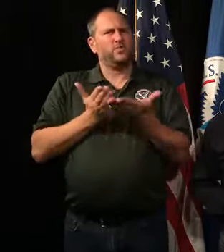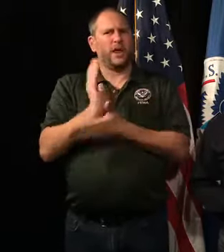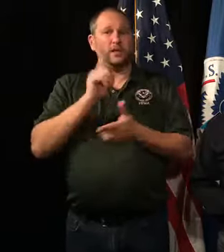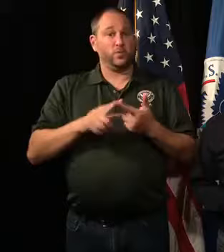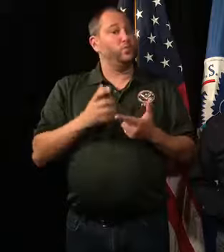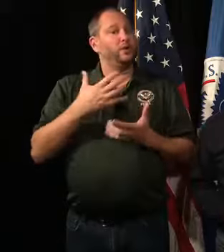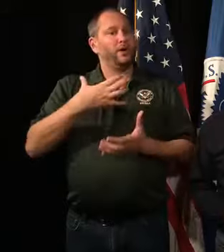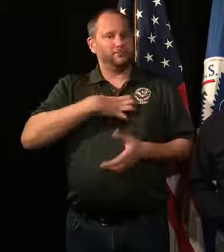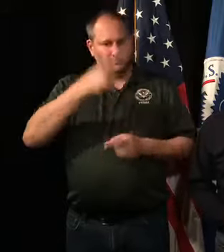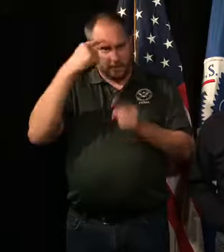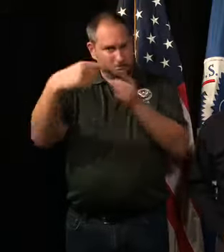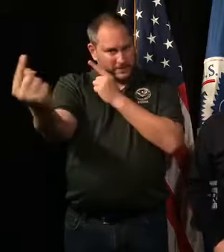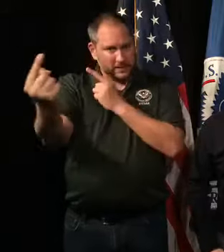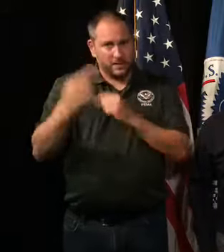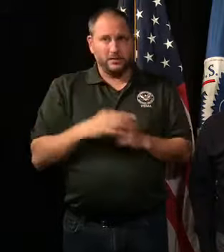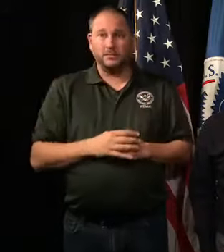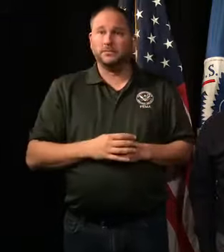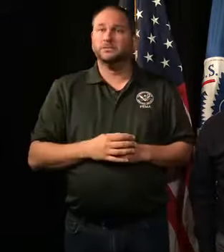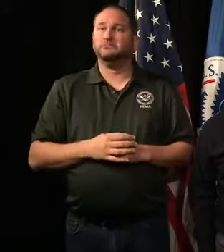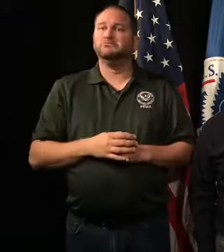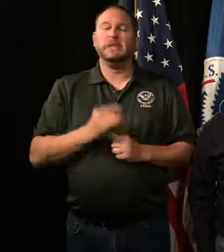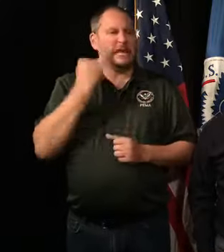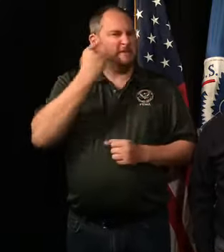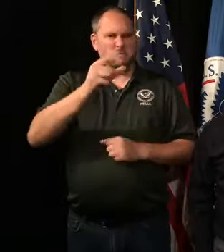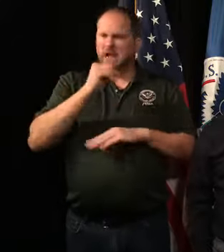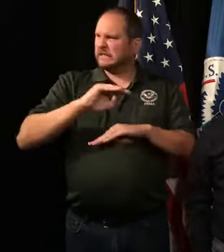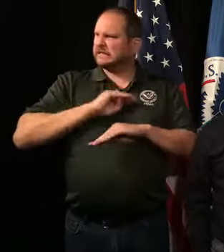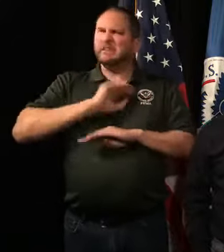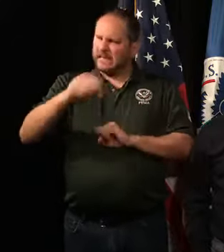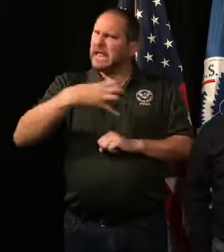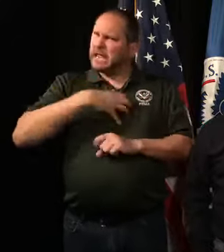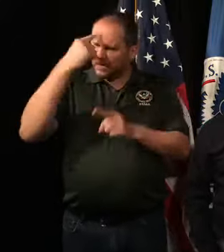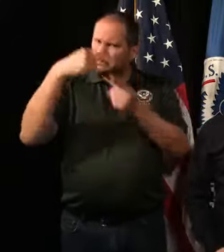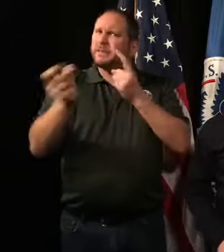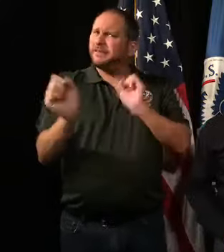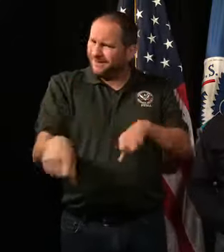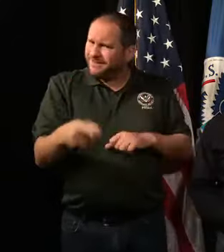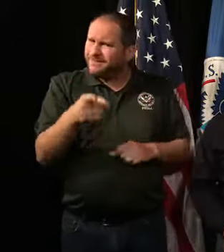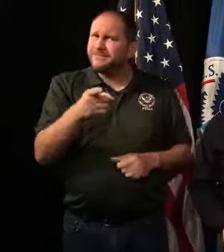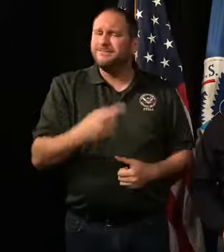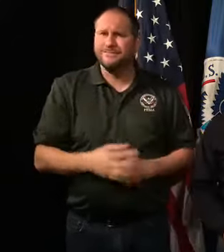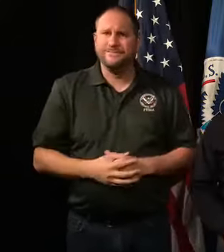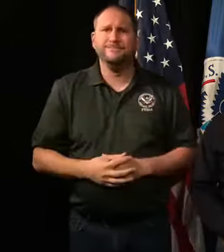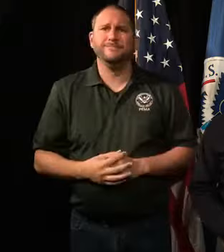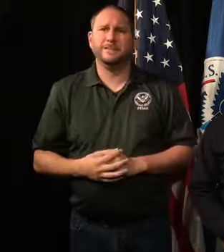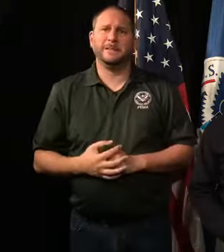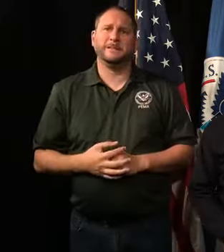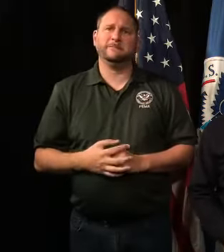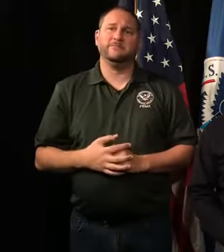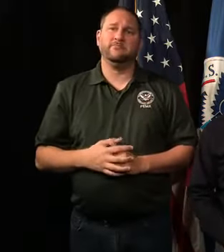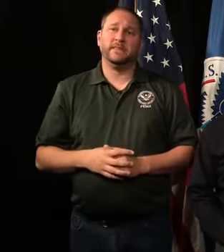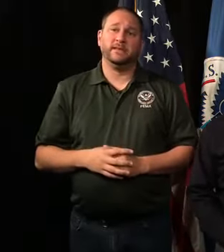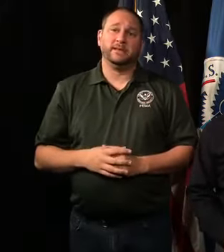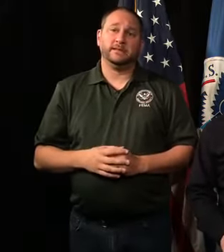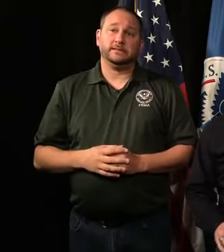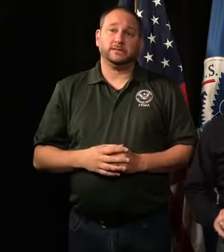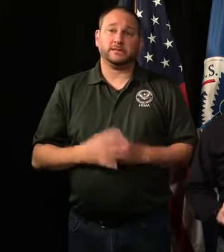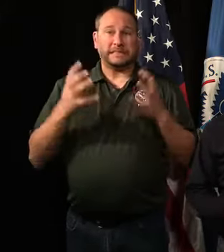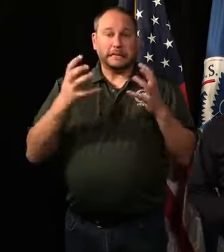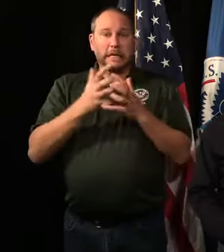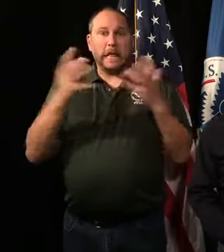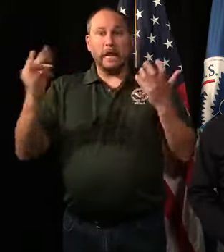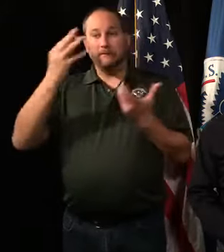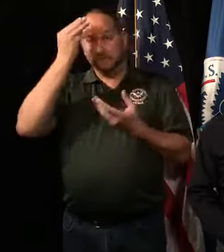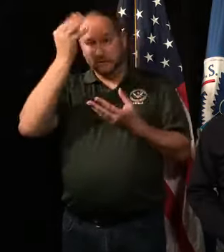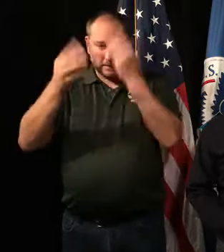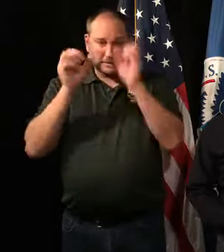if you're not satisfied with the work that we have done. We've covered a lot of ground with you in this little bit of time. We have